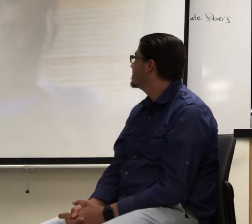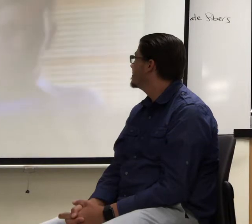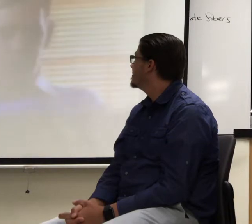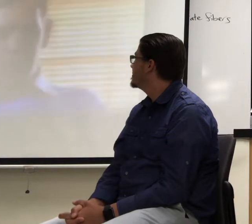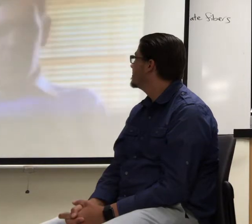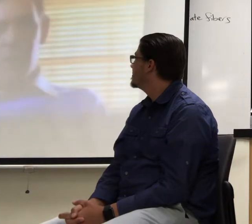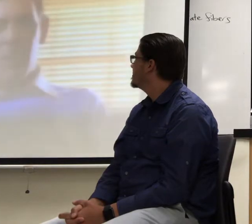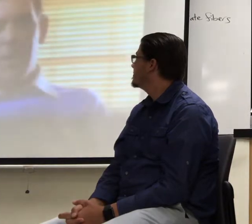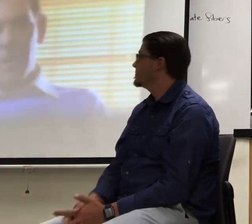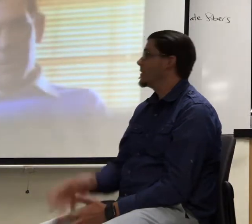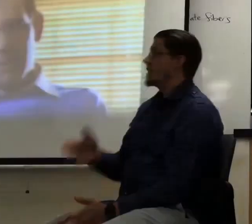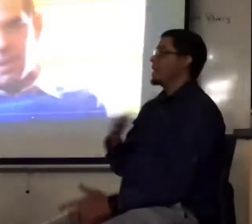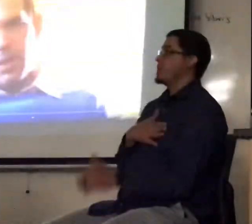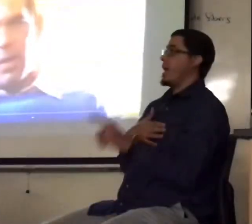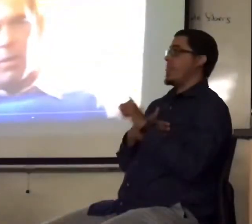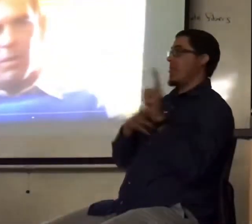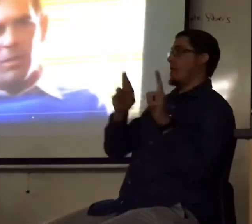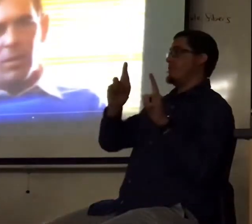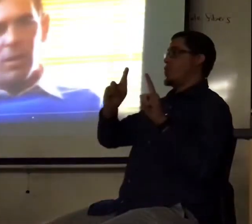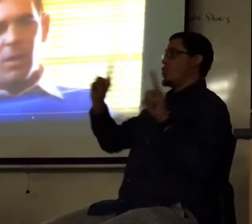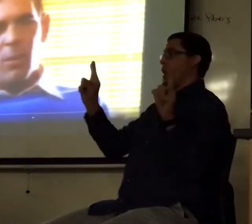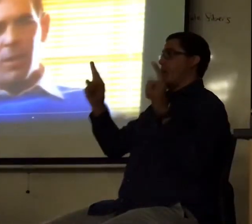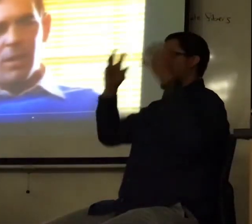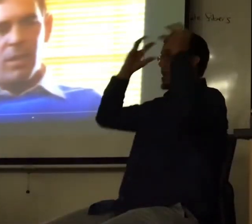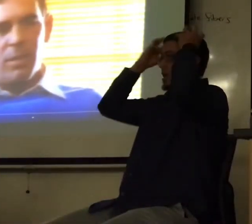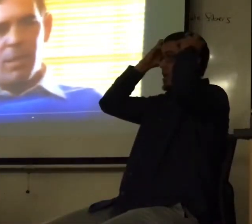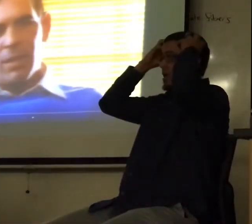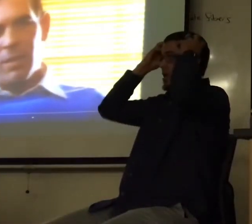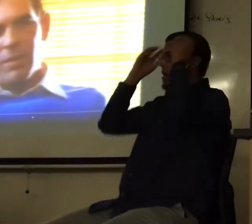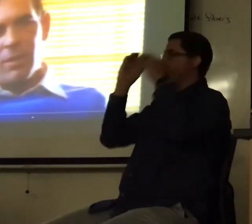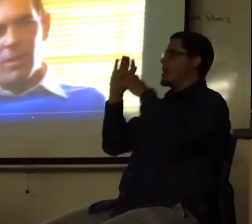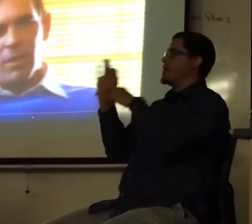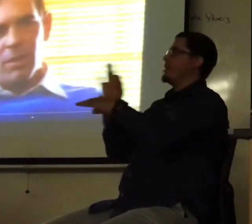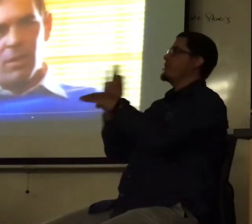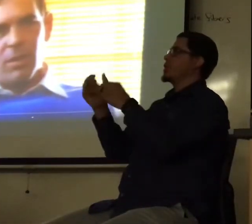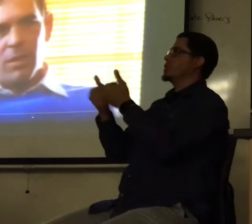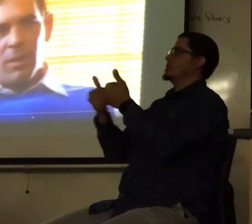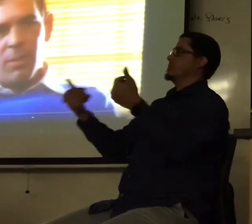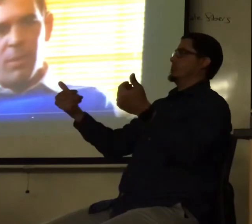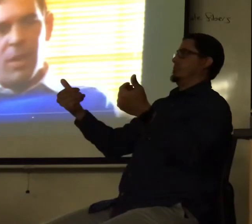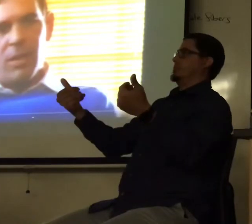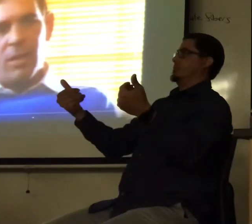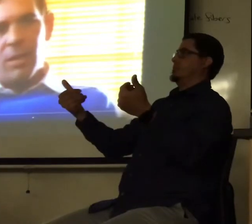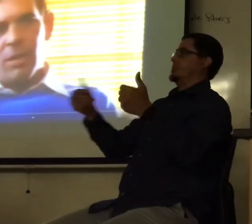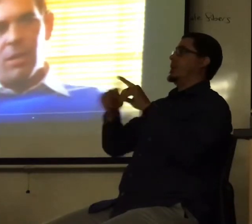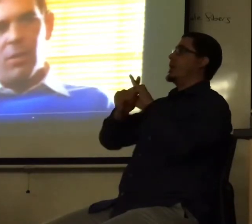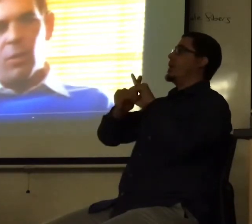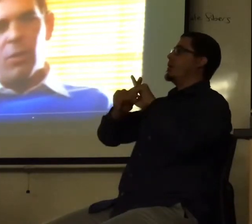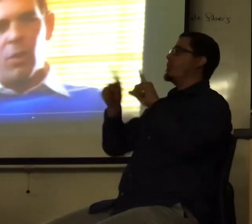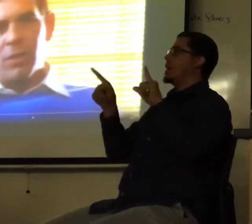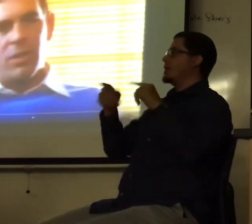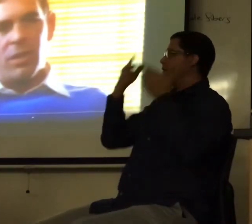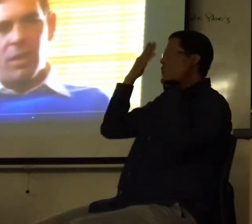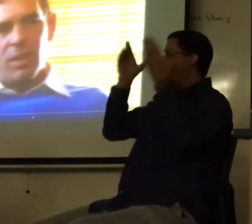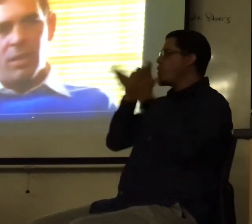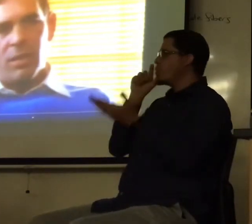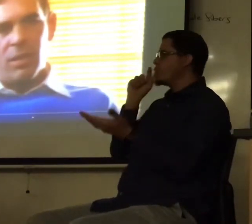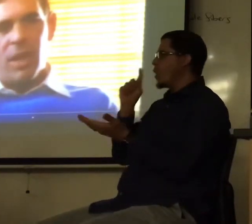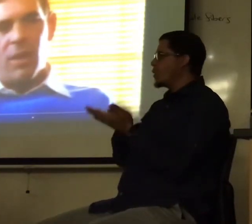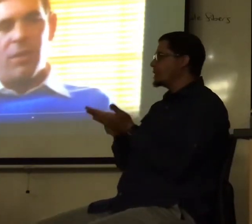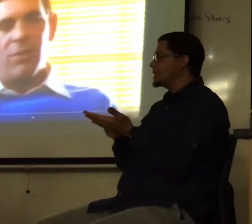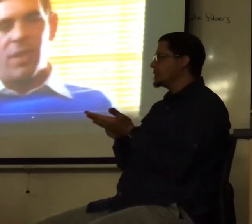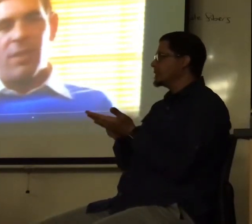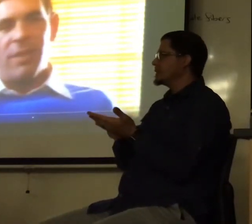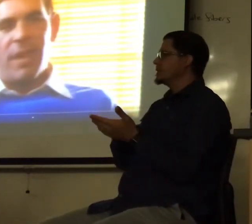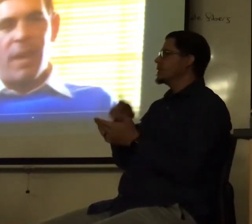Left hemisphere and right hemisphere now are working independent of each other, but you don't notice it.